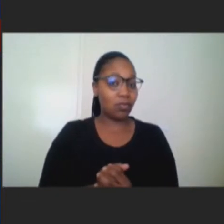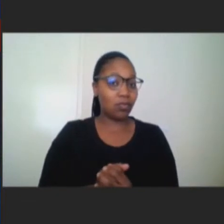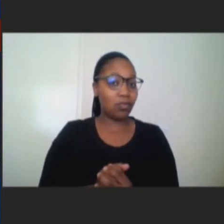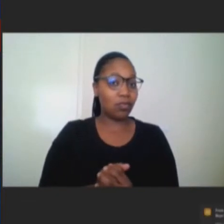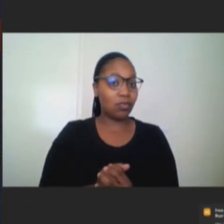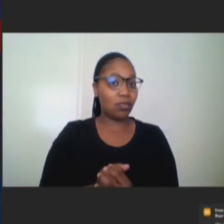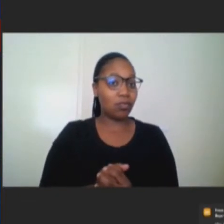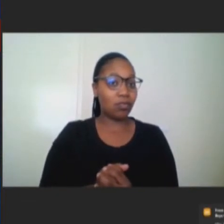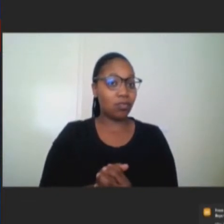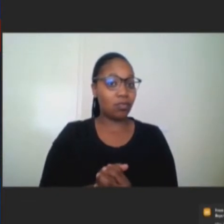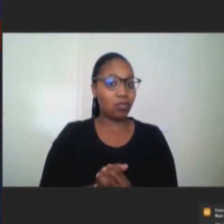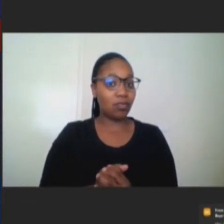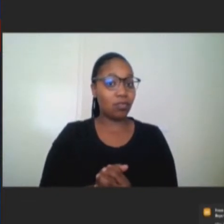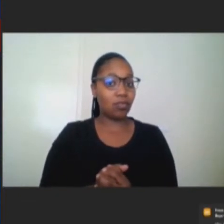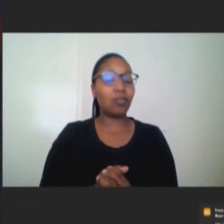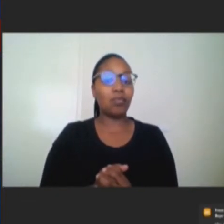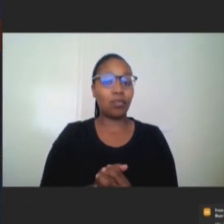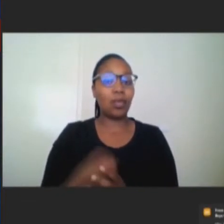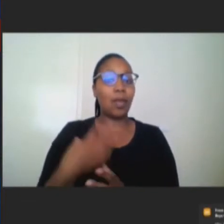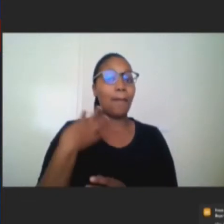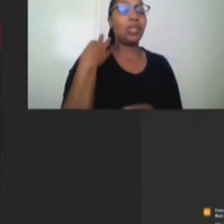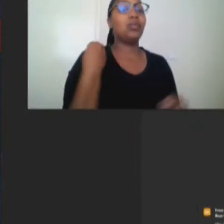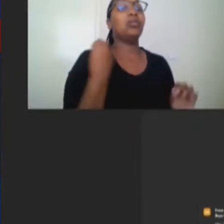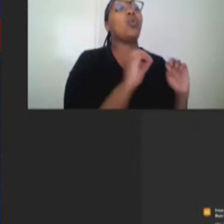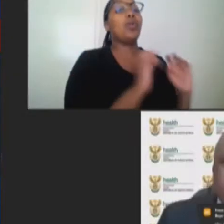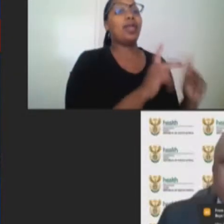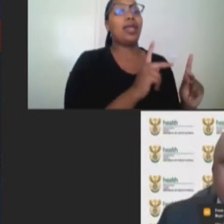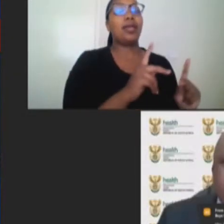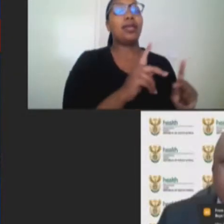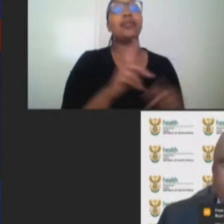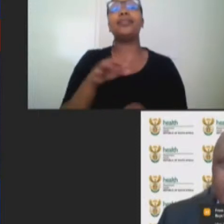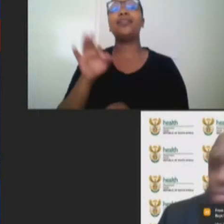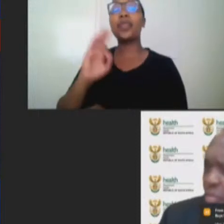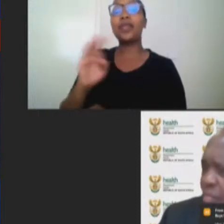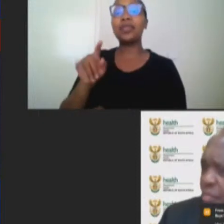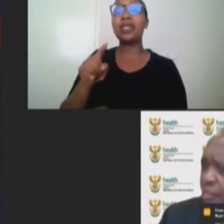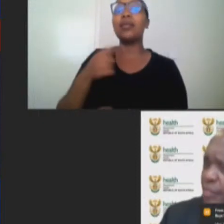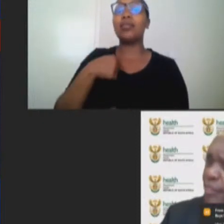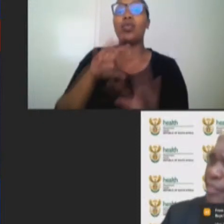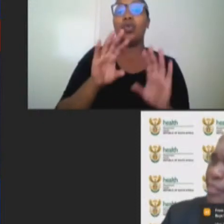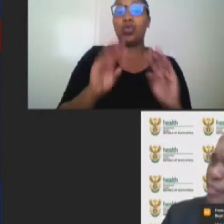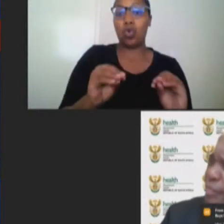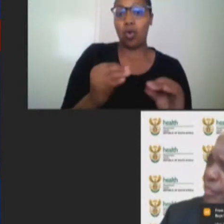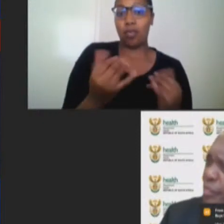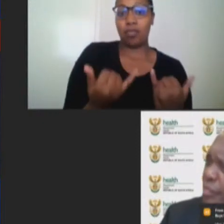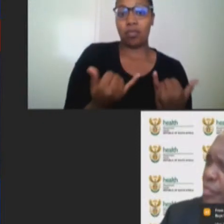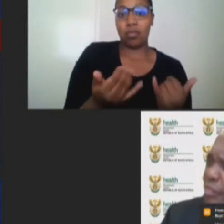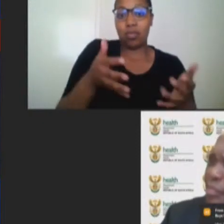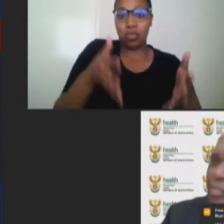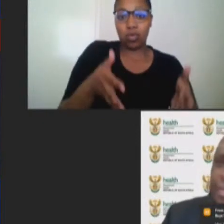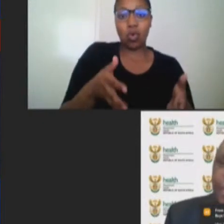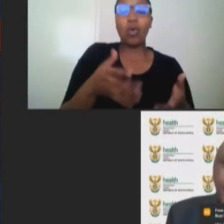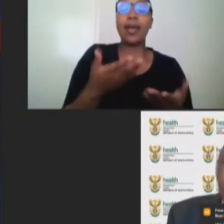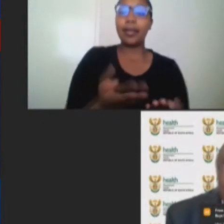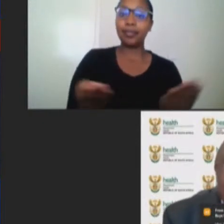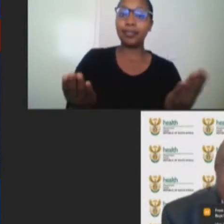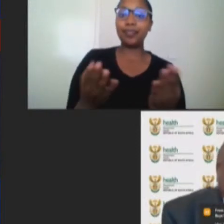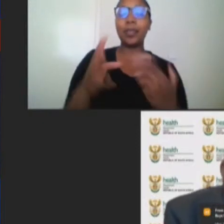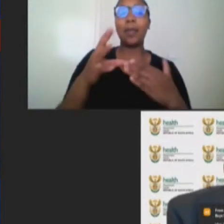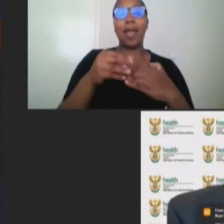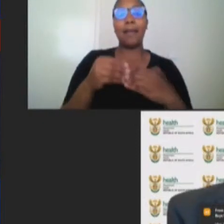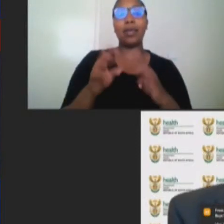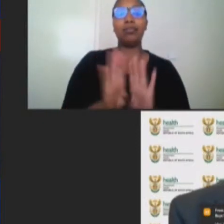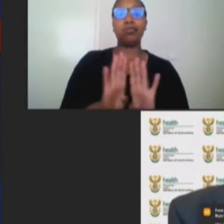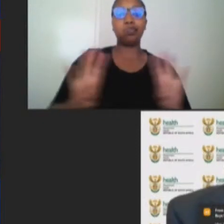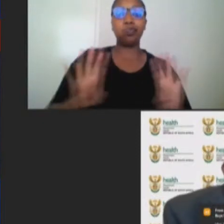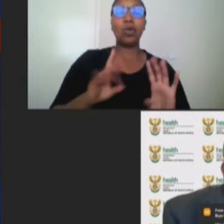I'm going to stop here, then I will allow the members of the panel to assist each other to respond to this before I take